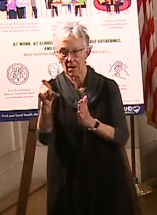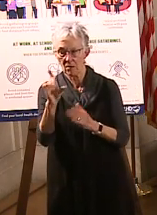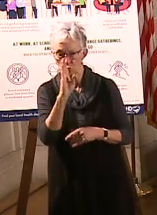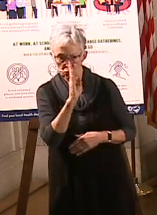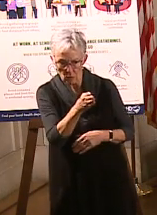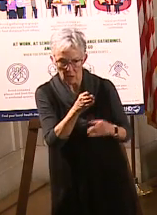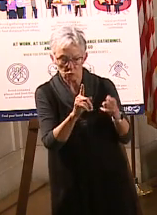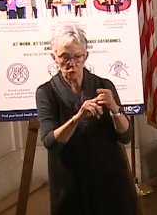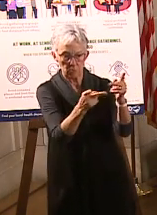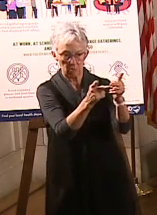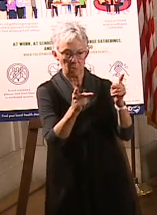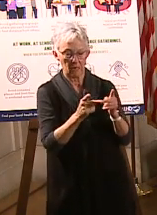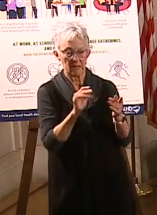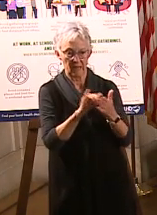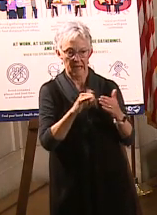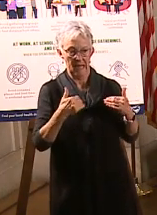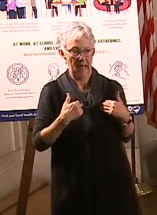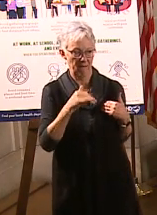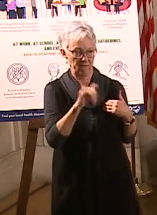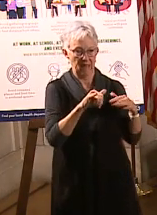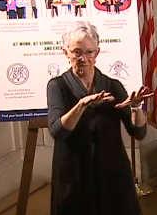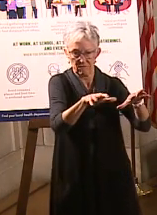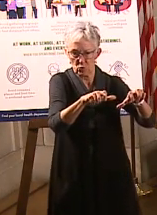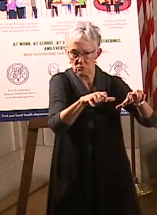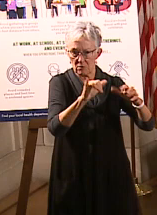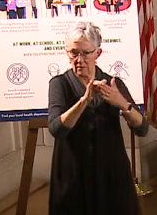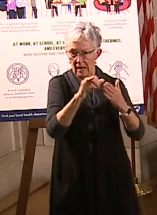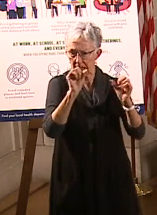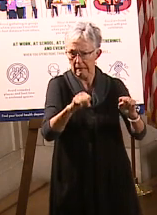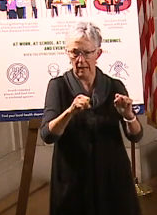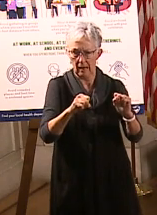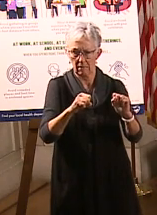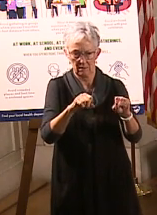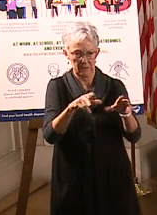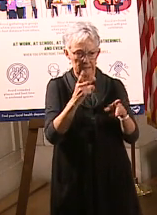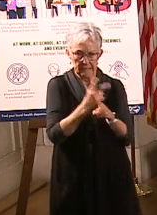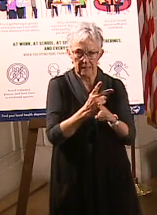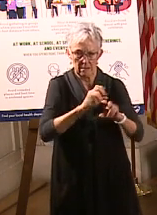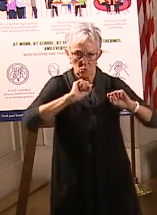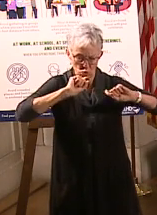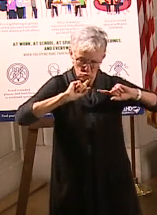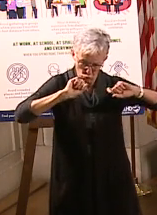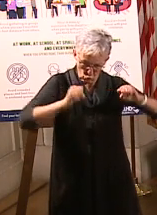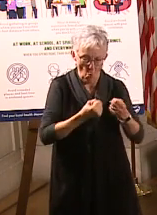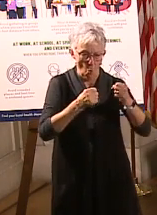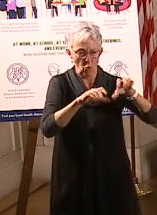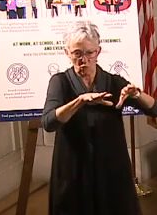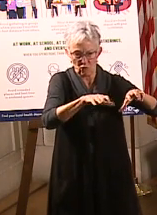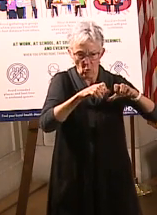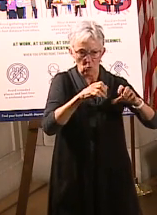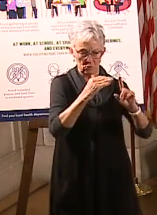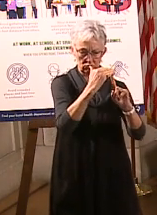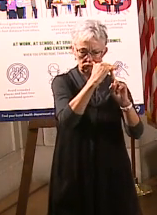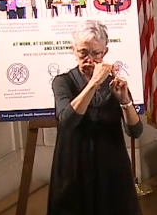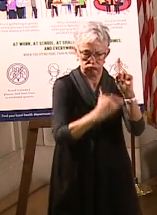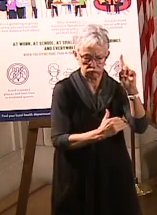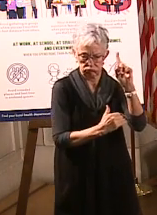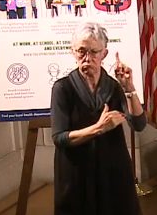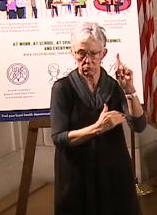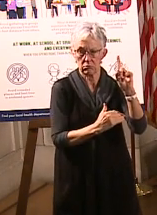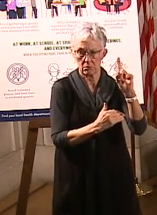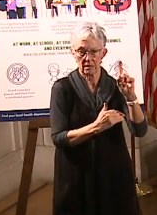facilities, and those folks are the ones that are waiting to distribute them. So that's what the process is with regard to getting those vaccines